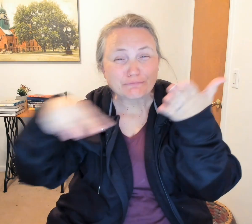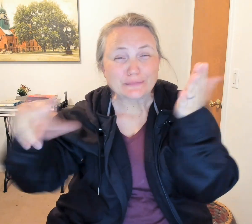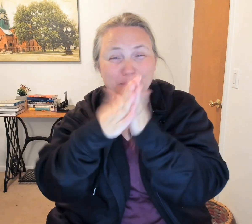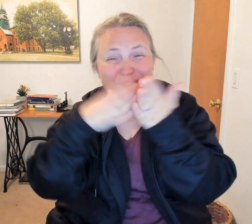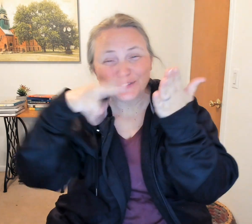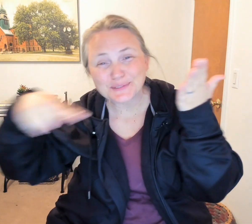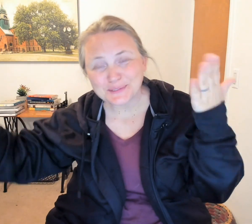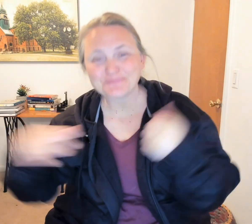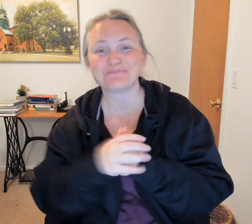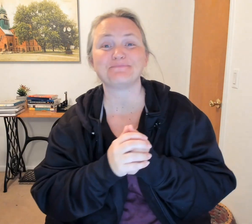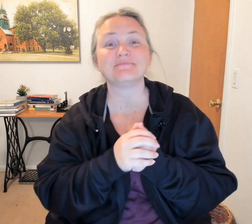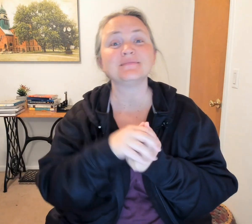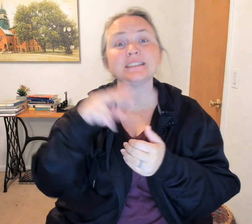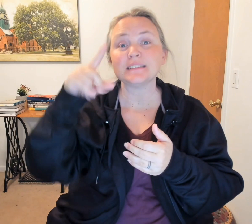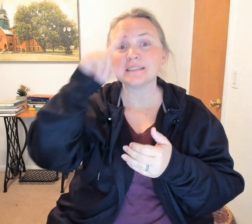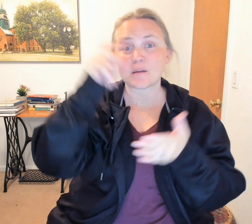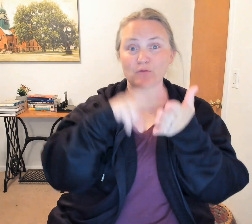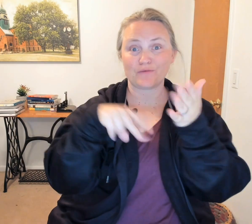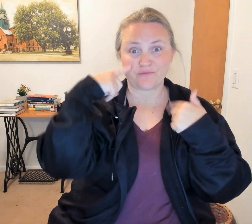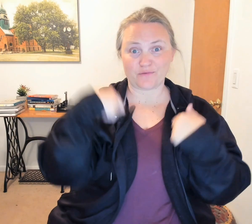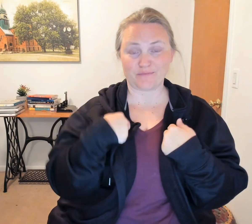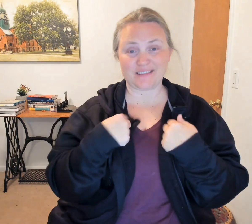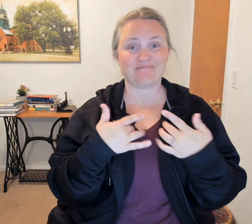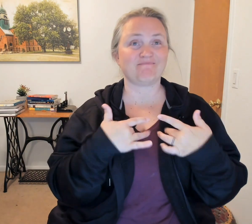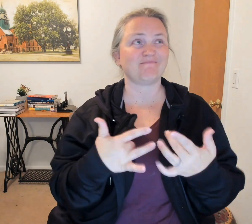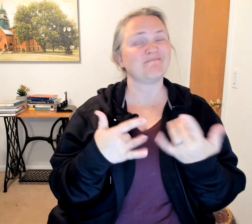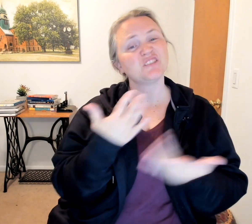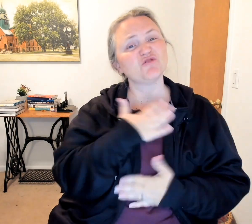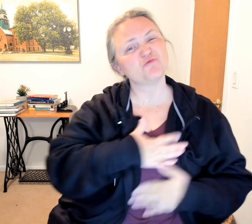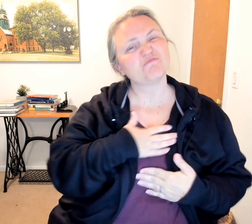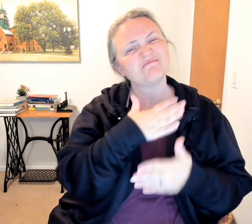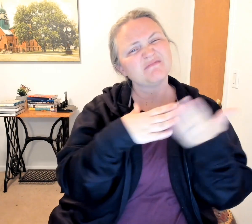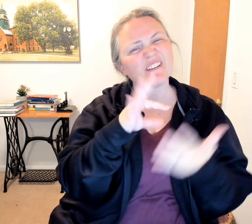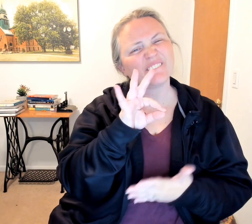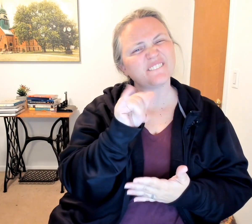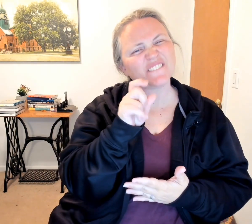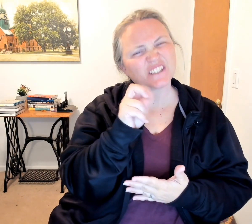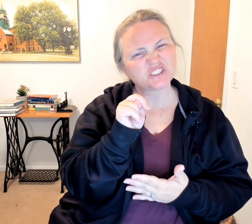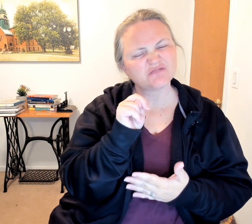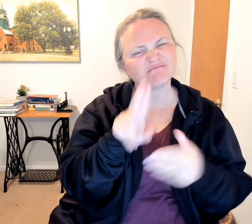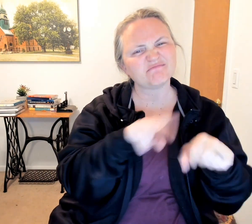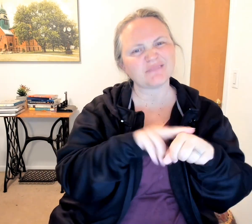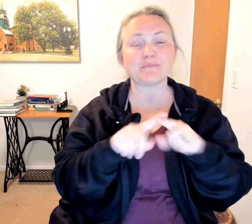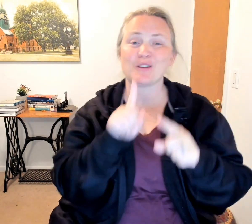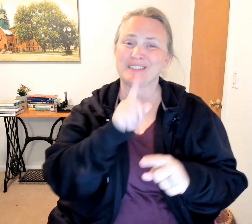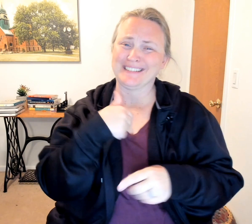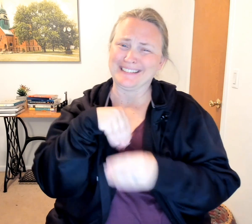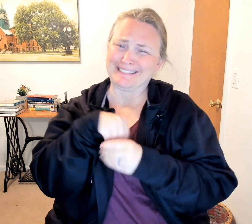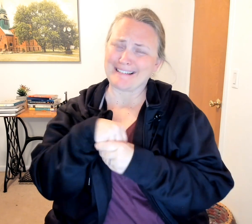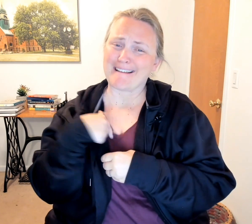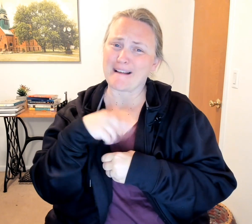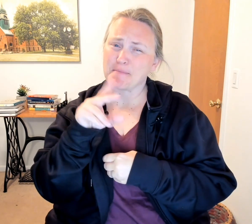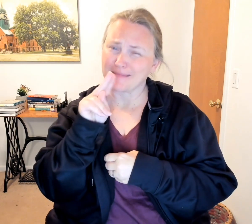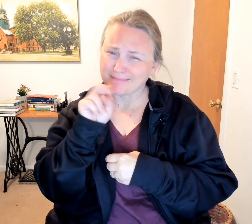time. I look at summer reading time to enjoy some fiction books for kind of fun, but I'm really a